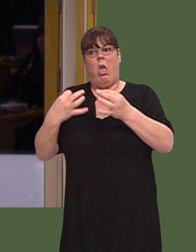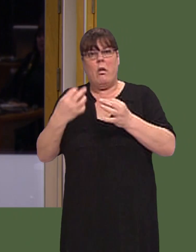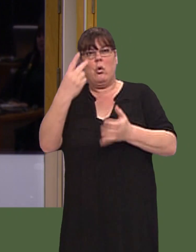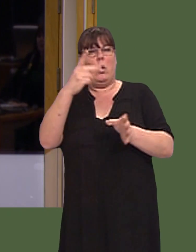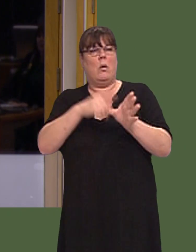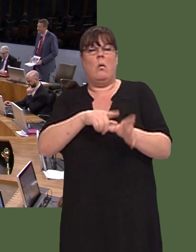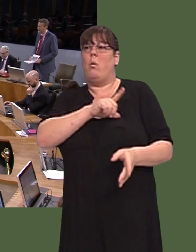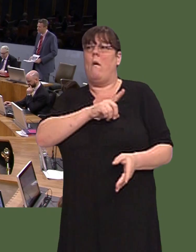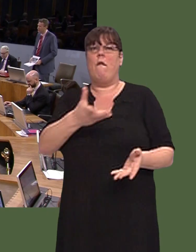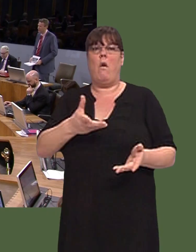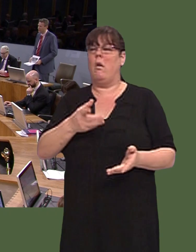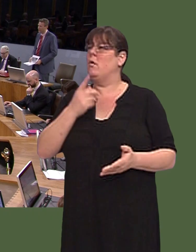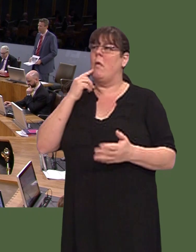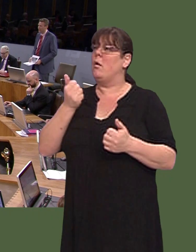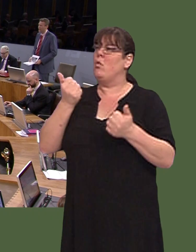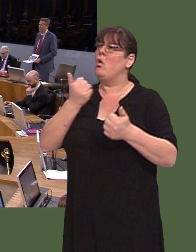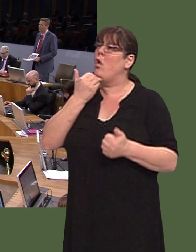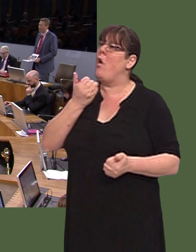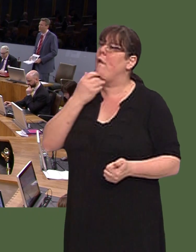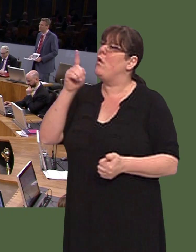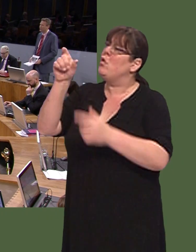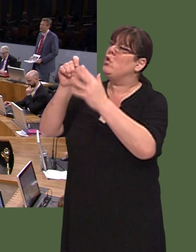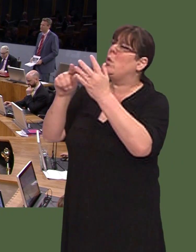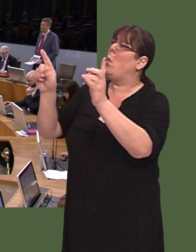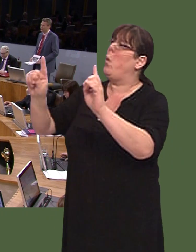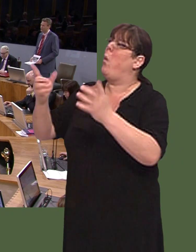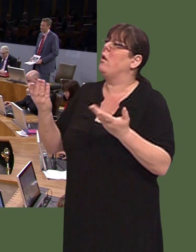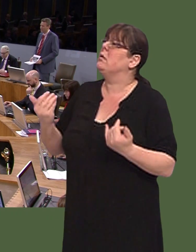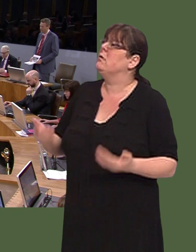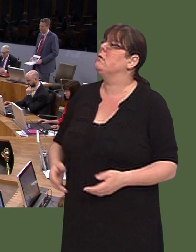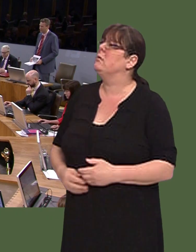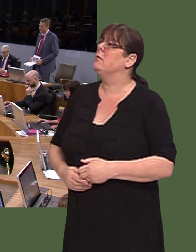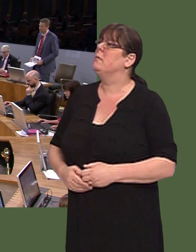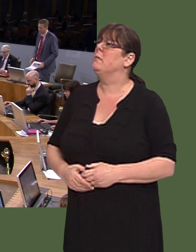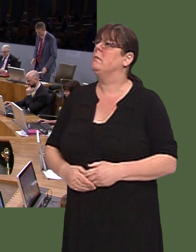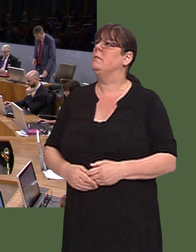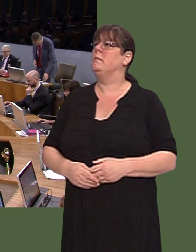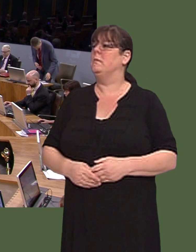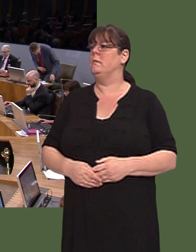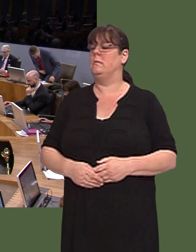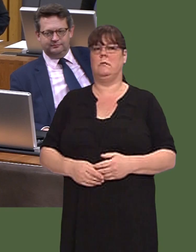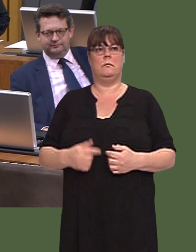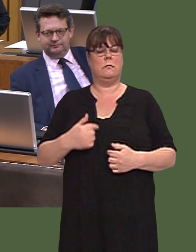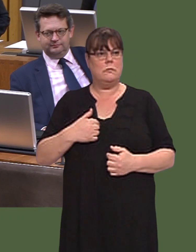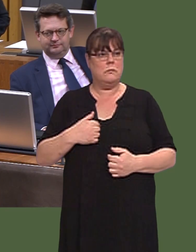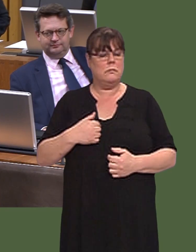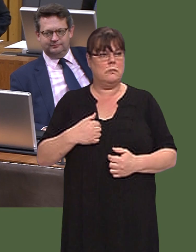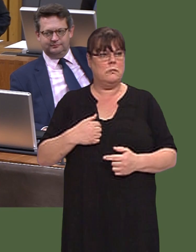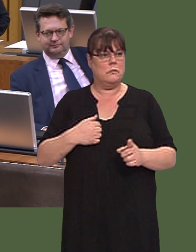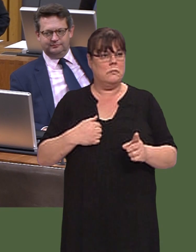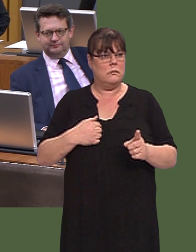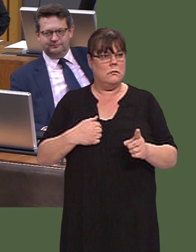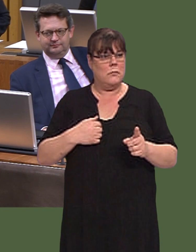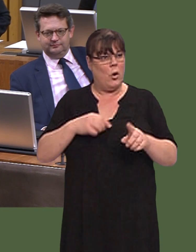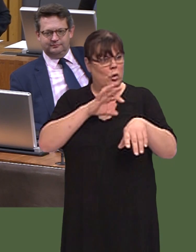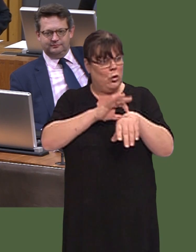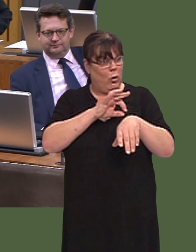about hip operations, and it claimed that some patients in North Wales are waiting 2 years for such